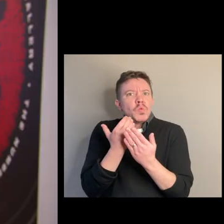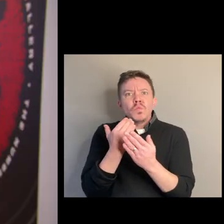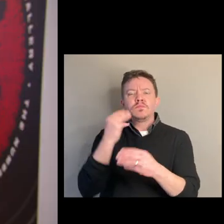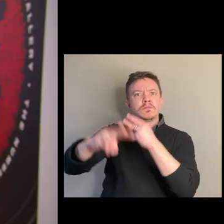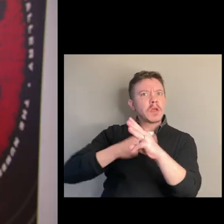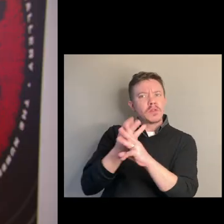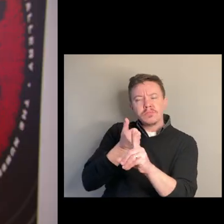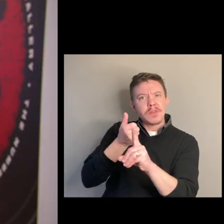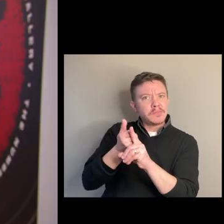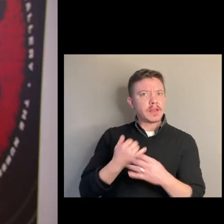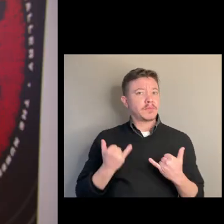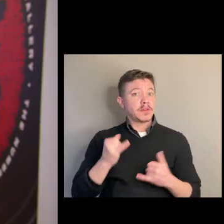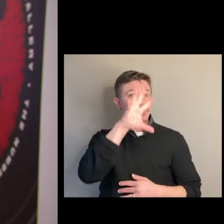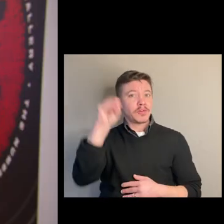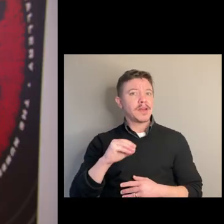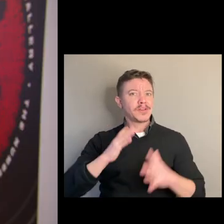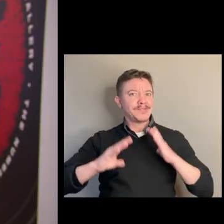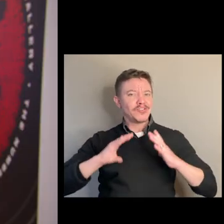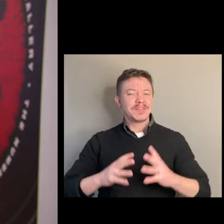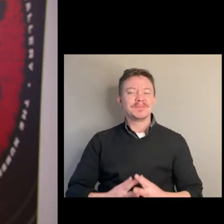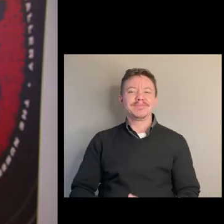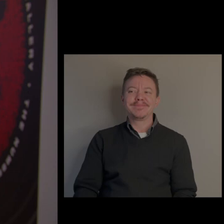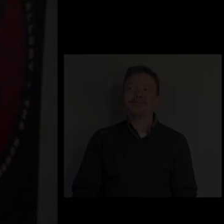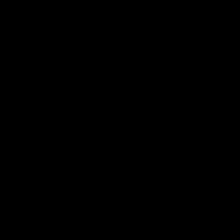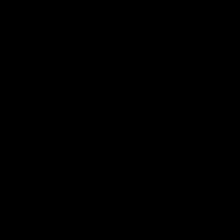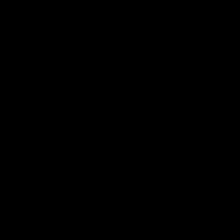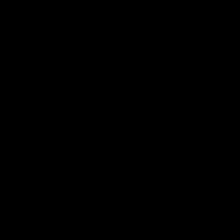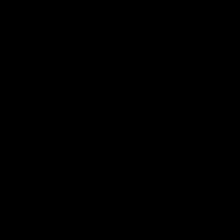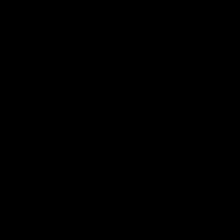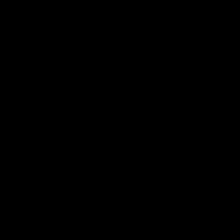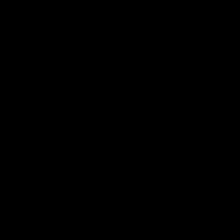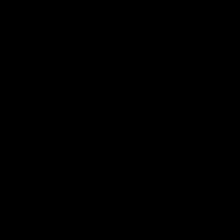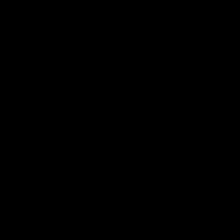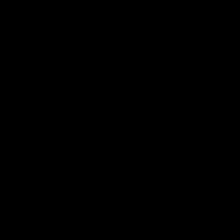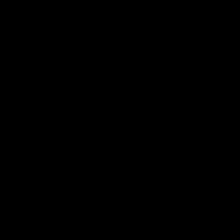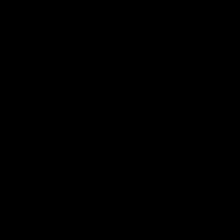and global impact of contemporary African fashions.